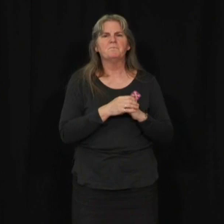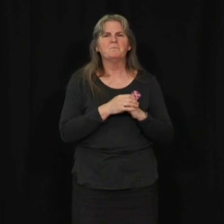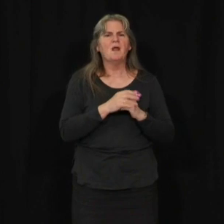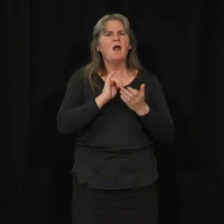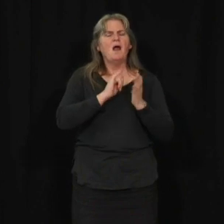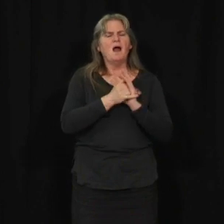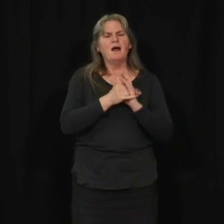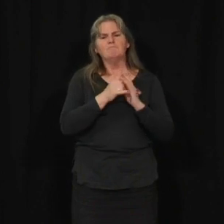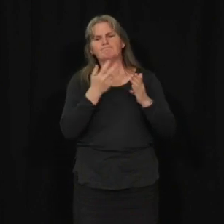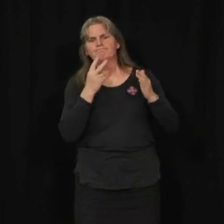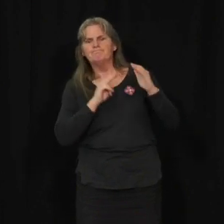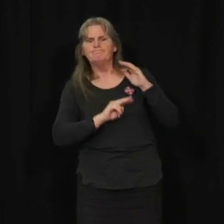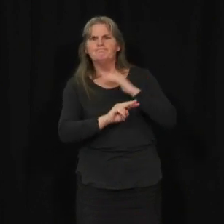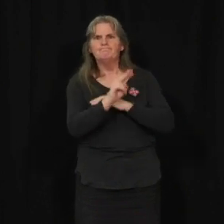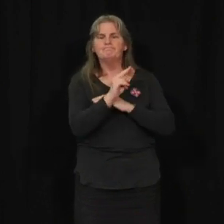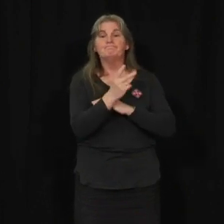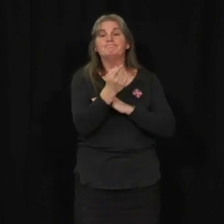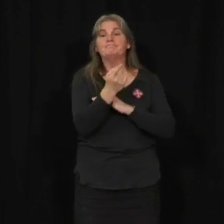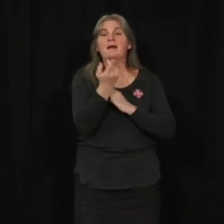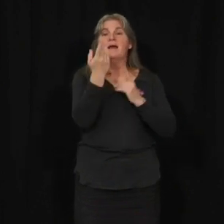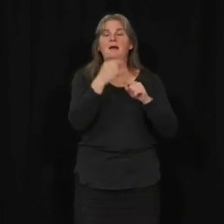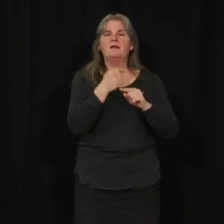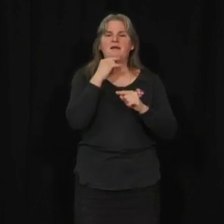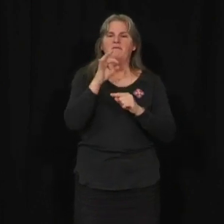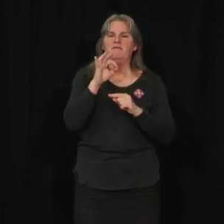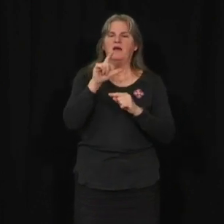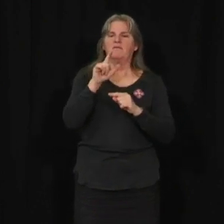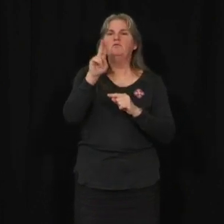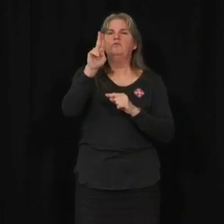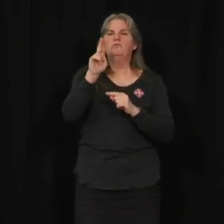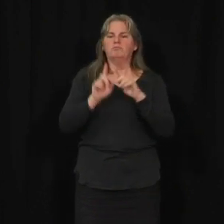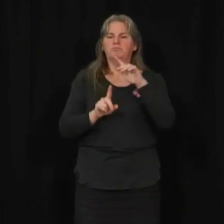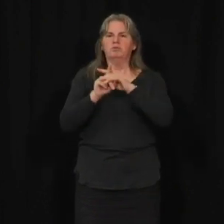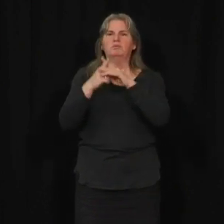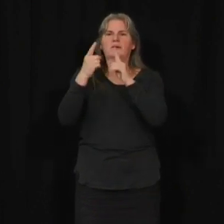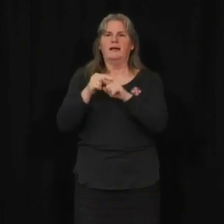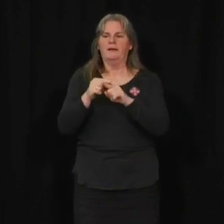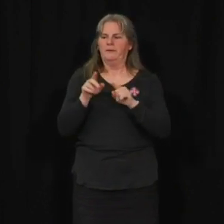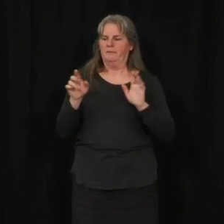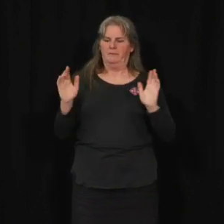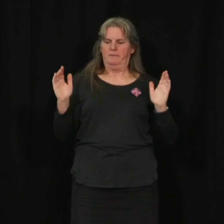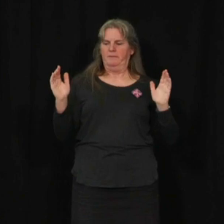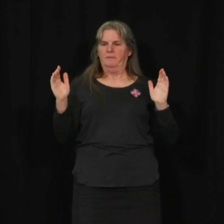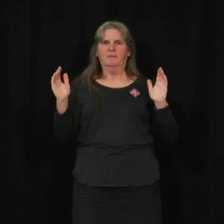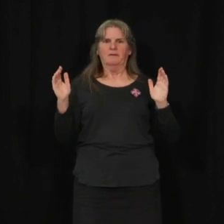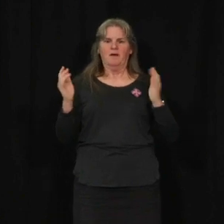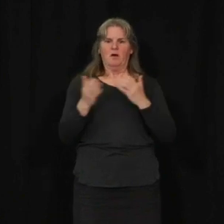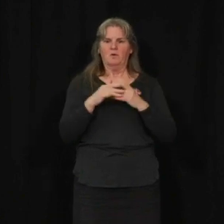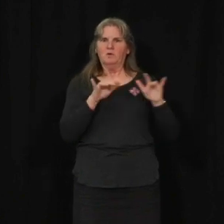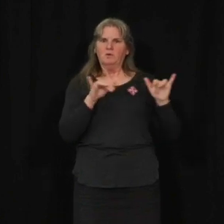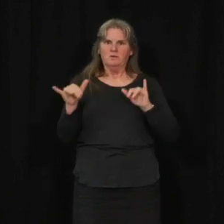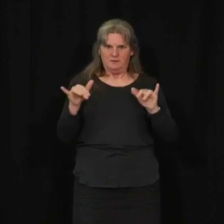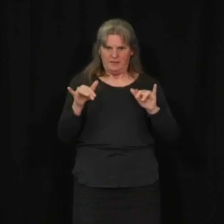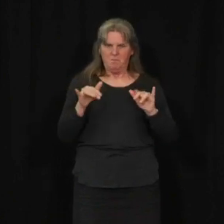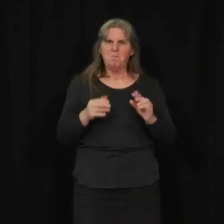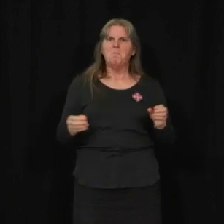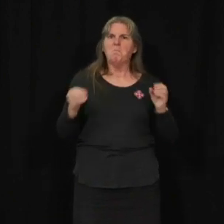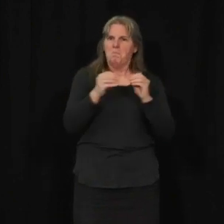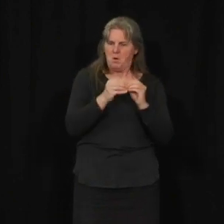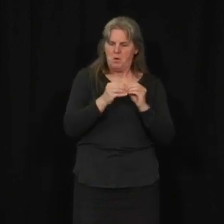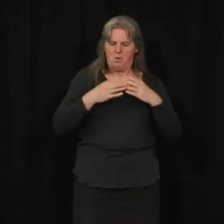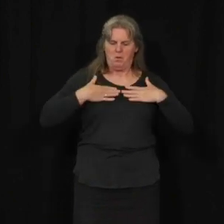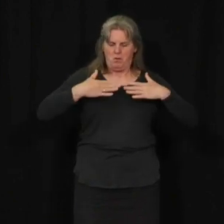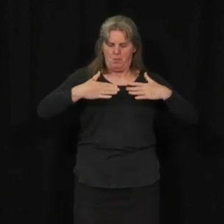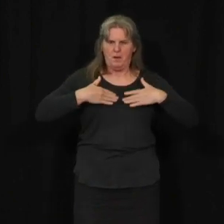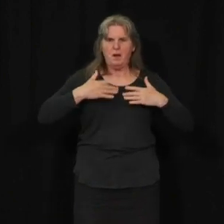be influenza season, and then we're going to have a lot more, just like we did last influenza season, a lot more viral